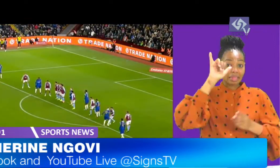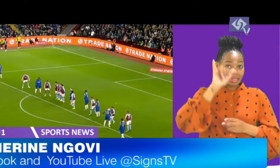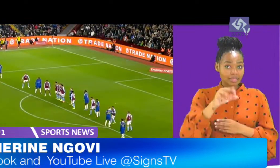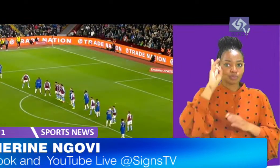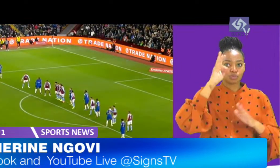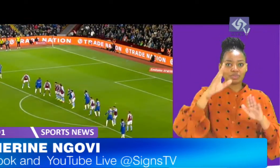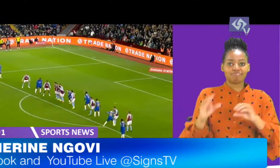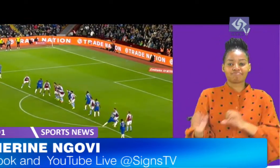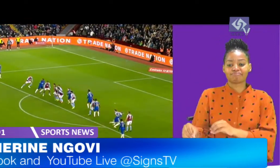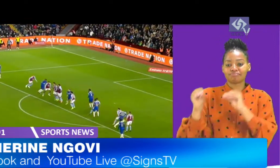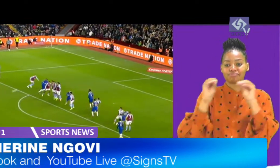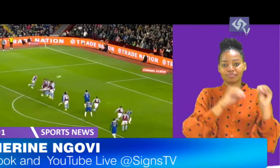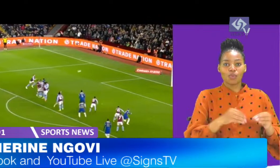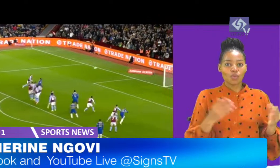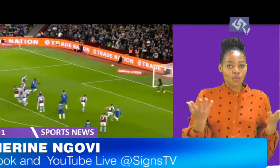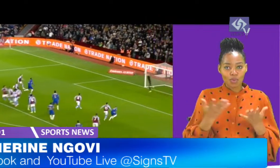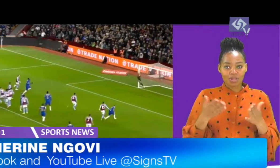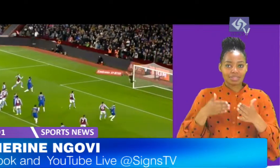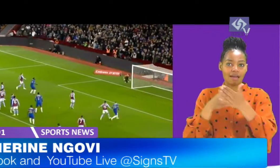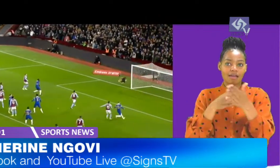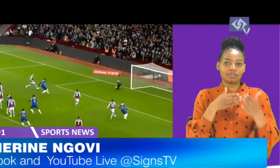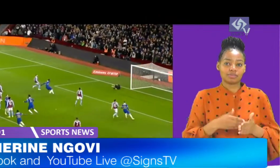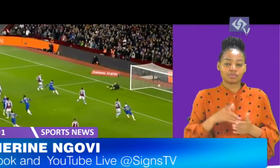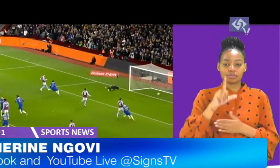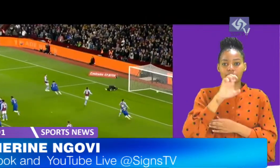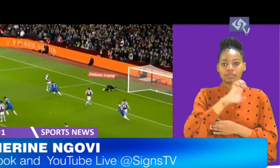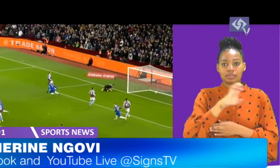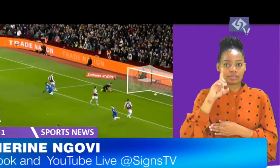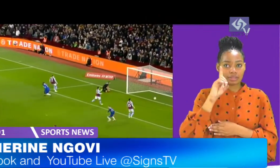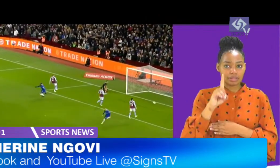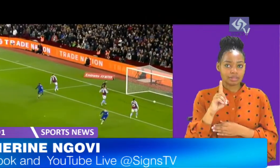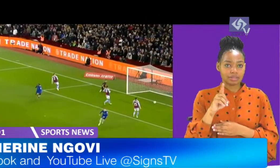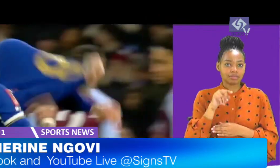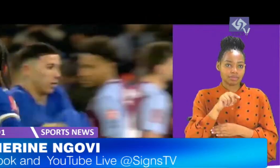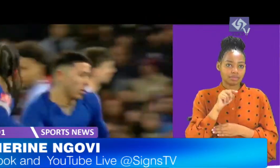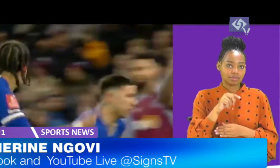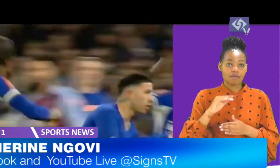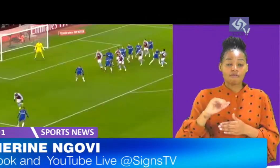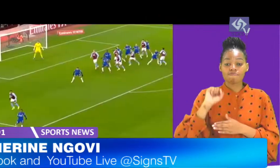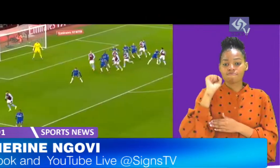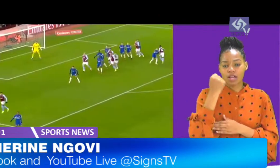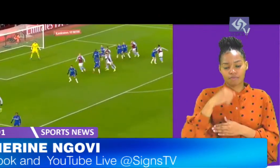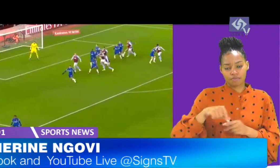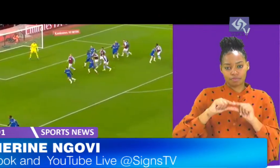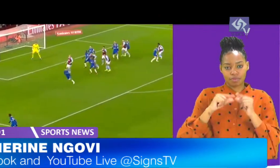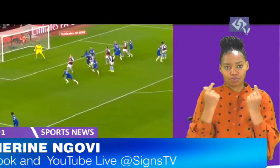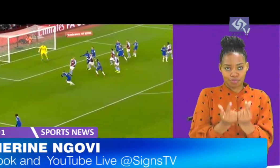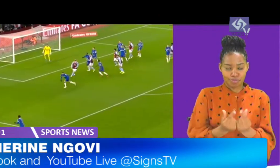the victory that will put them up against Leeds United in the fifth round.